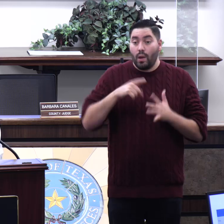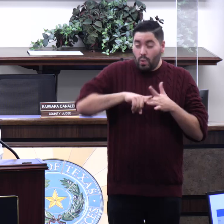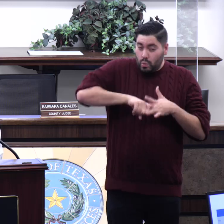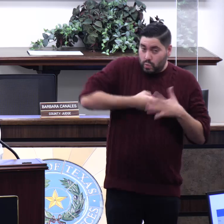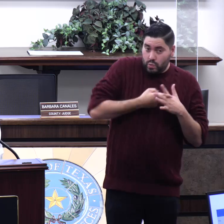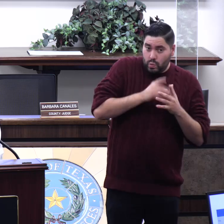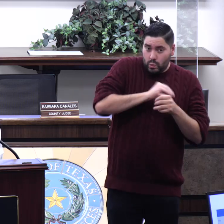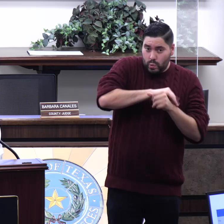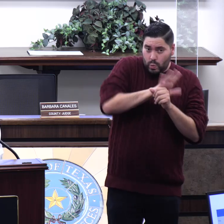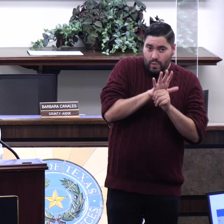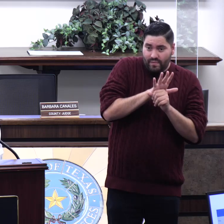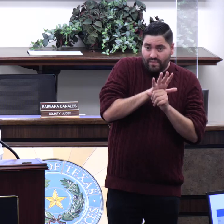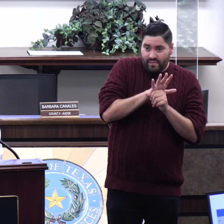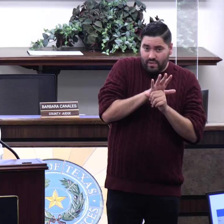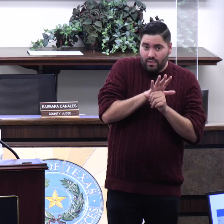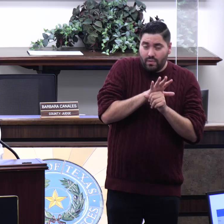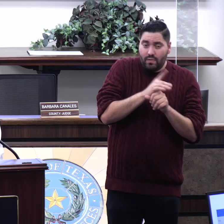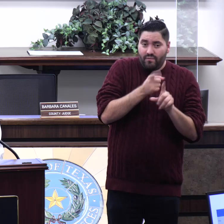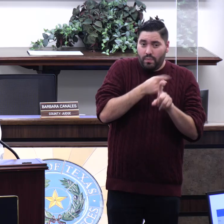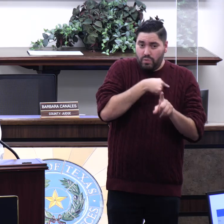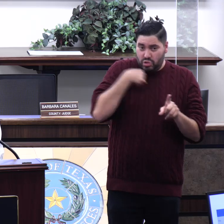COVID-19 virus from Wuhan, China,